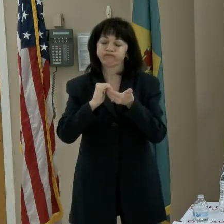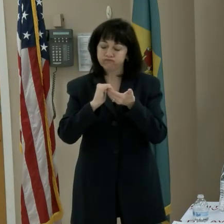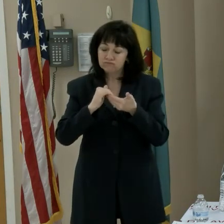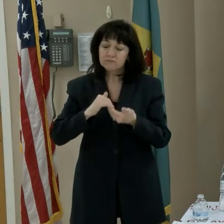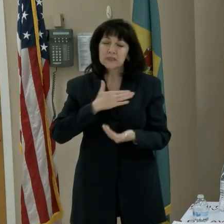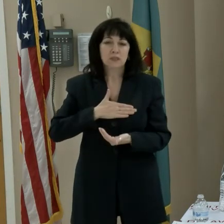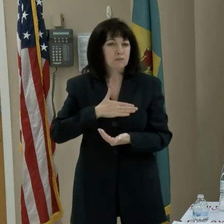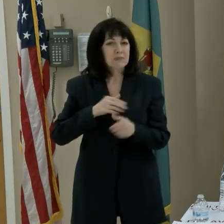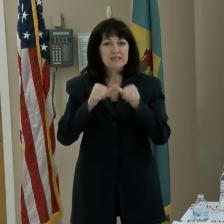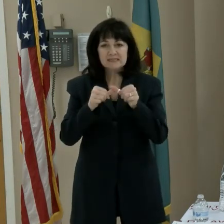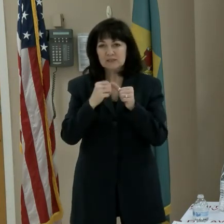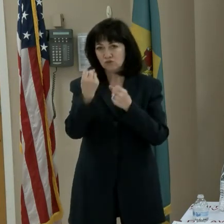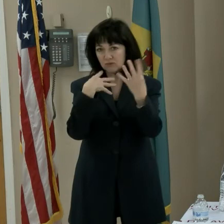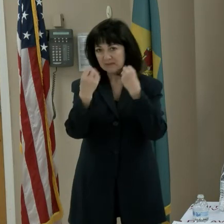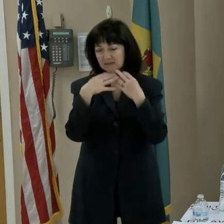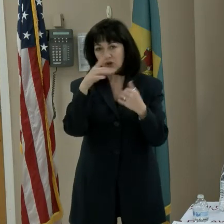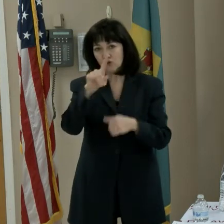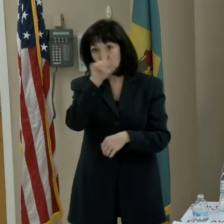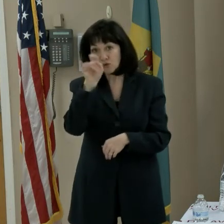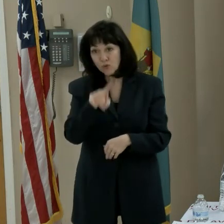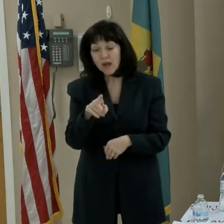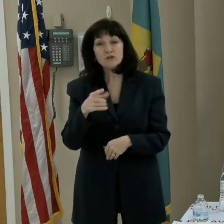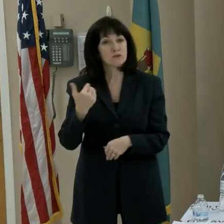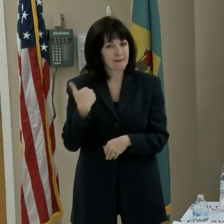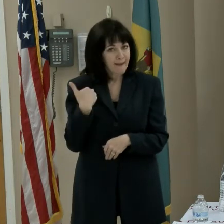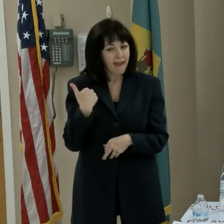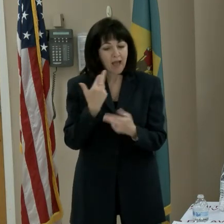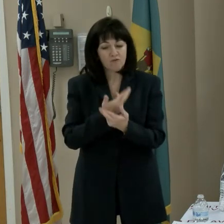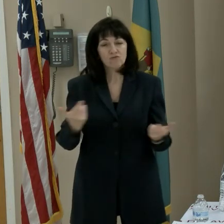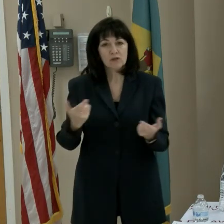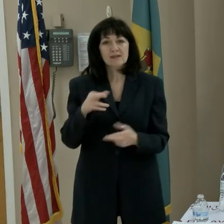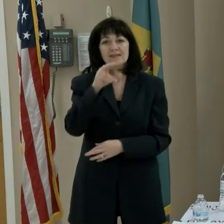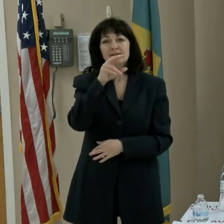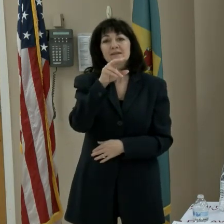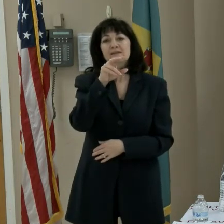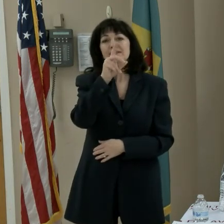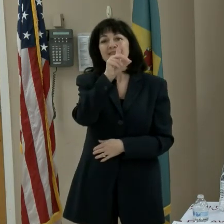send us your questions. We have lots of resources at